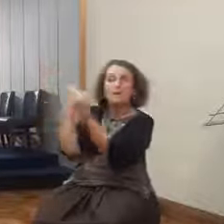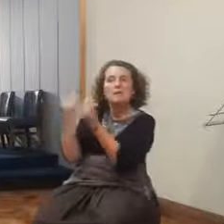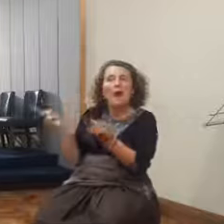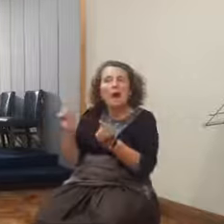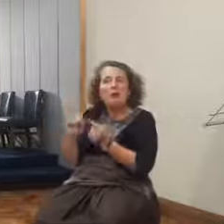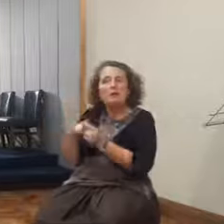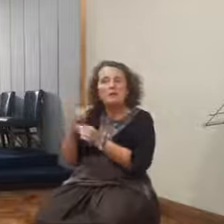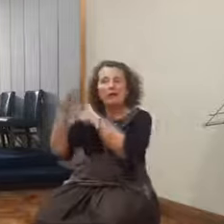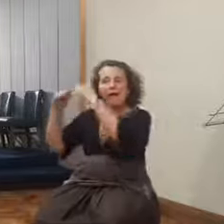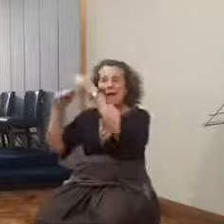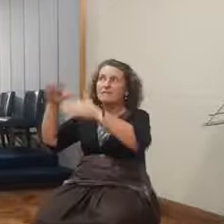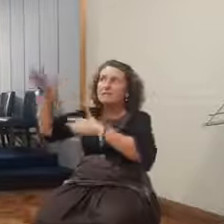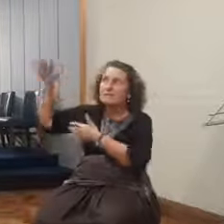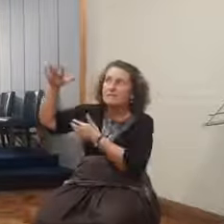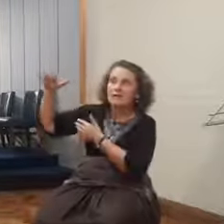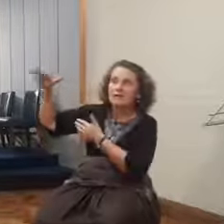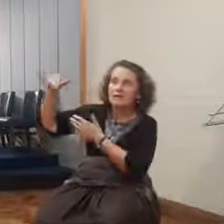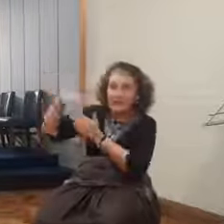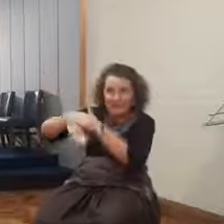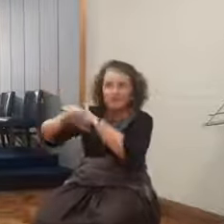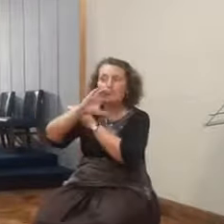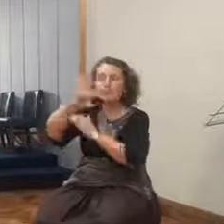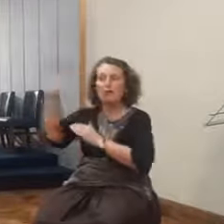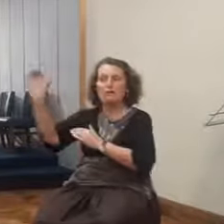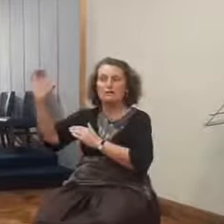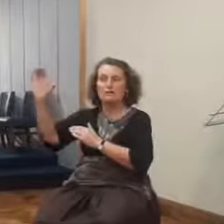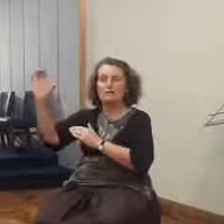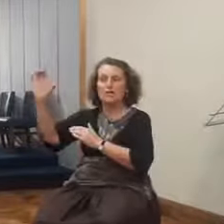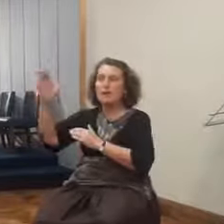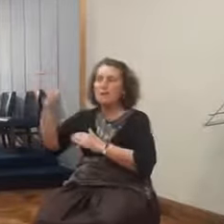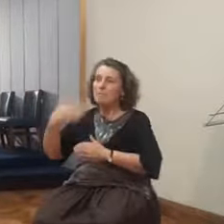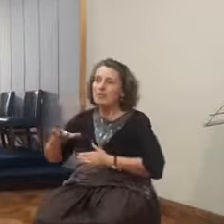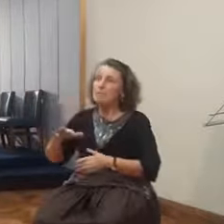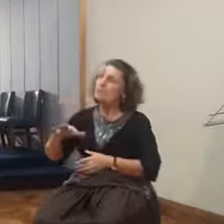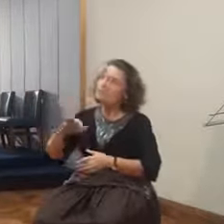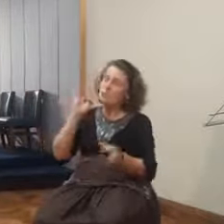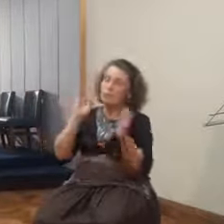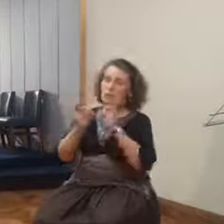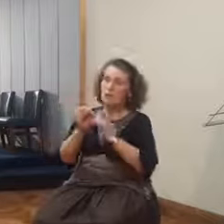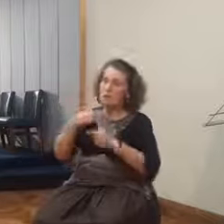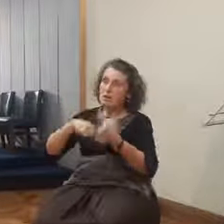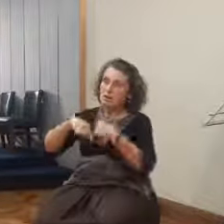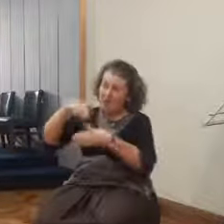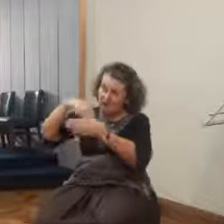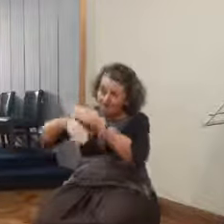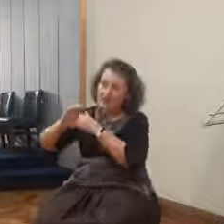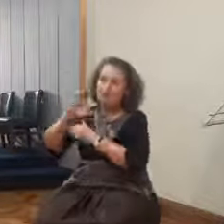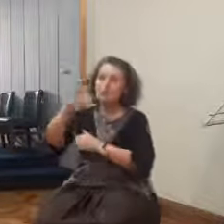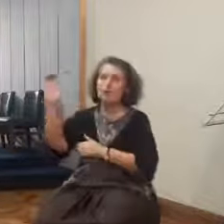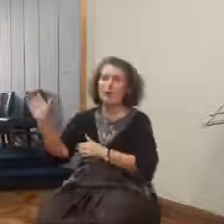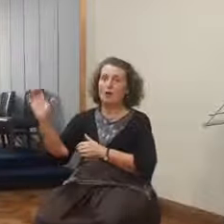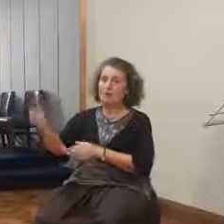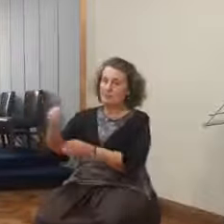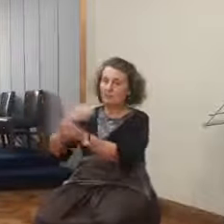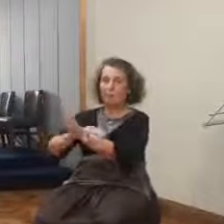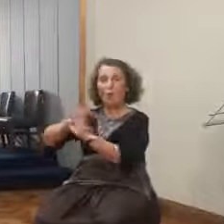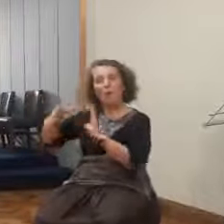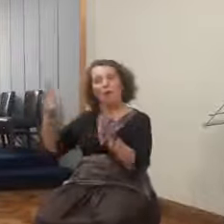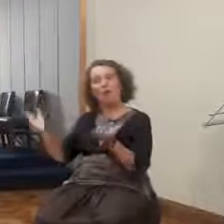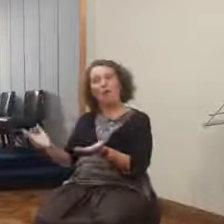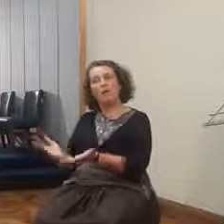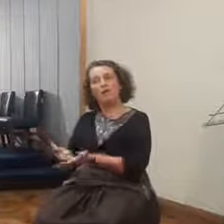heavenly places in Christ, according as he hath chosen us in him before the foundation of the world, that we should be